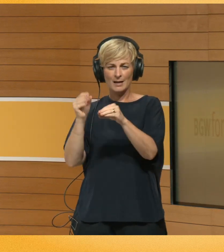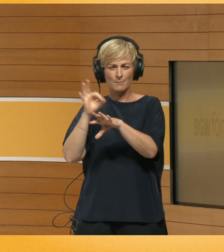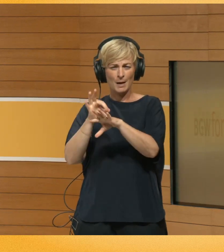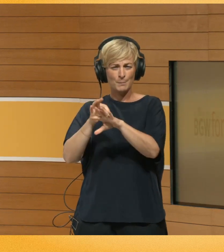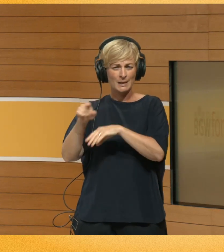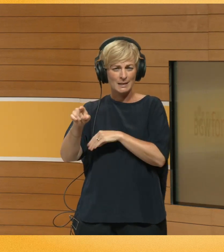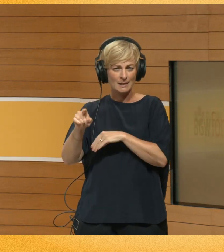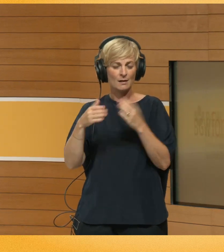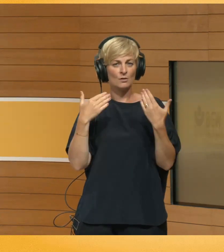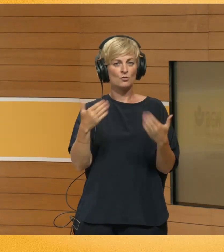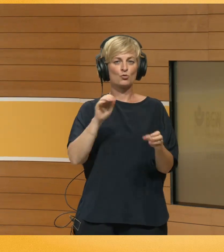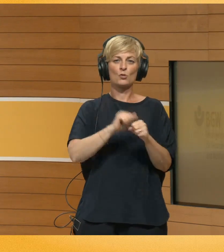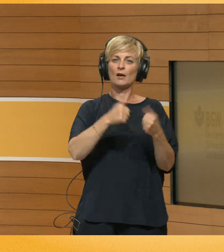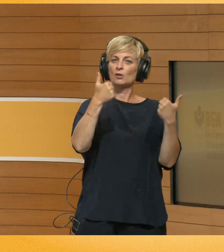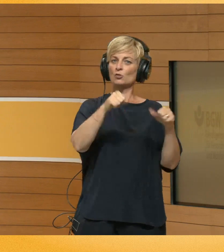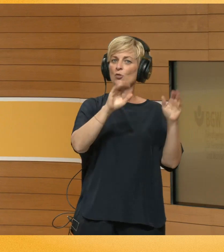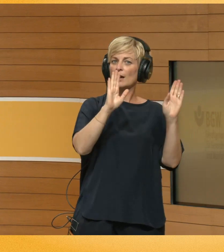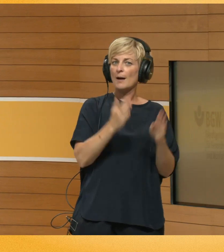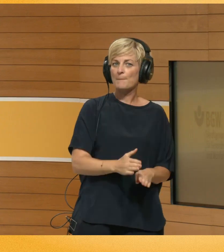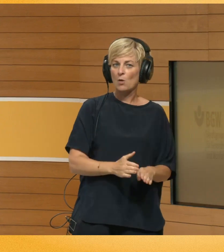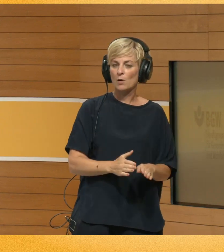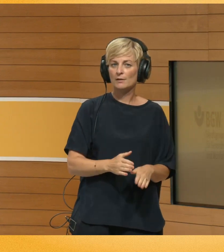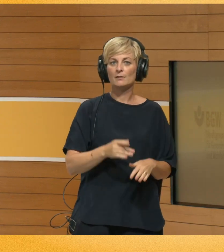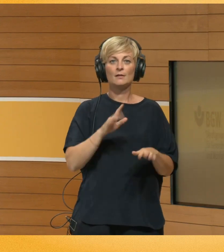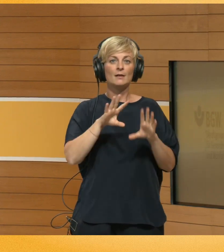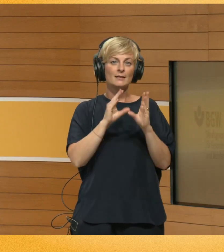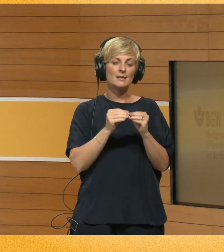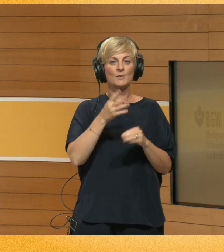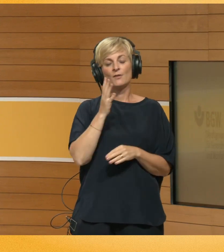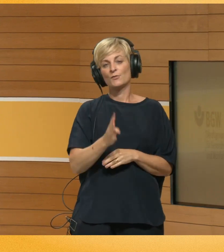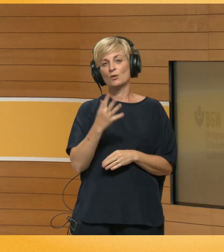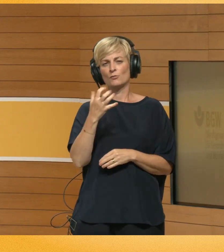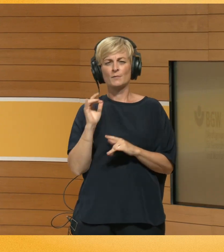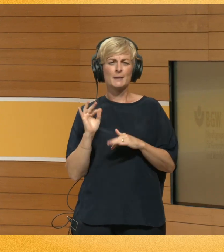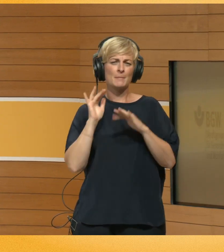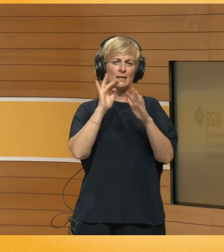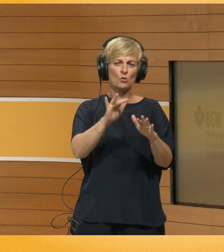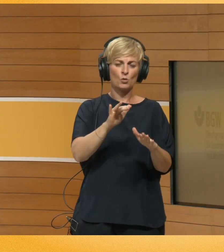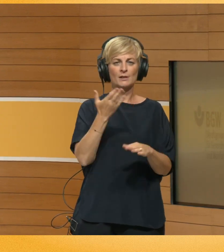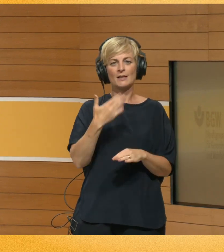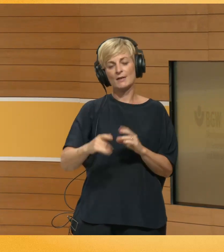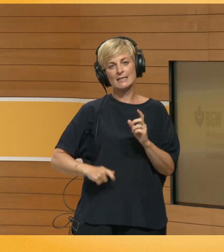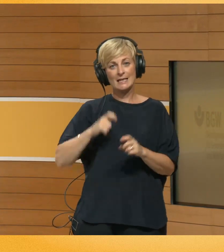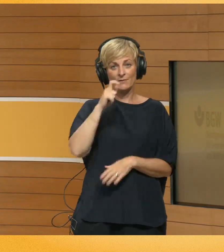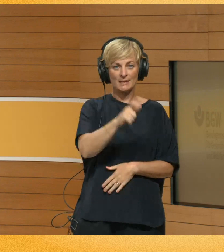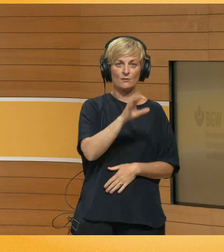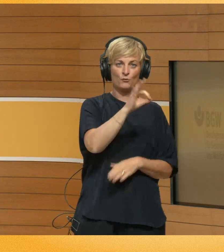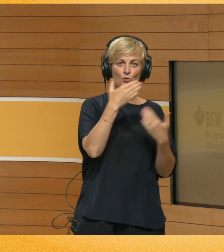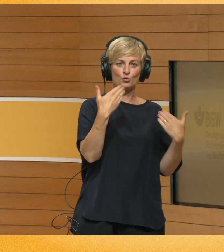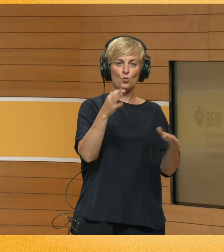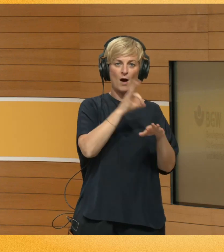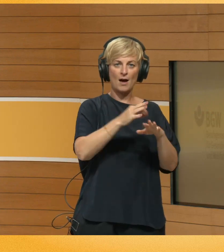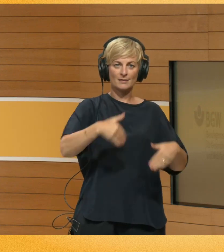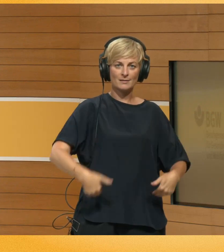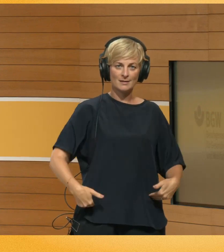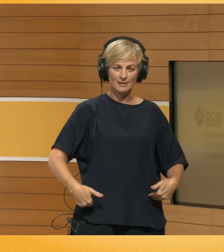million into this service, and they've delivered about 3,500 link workers across the UK. We're developing this